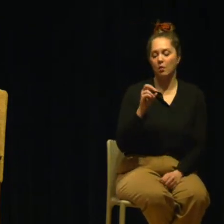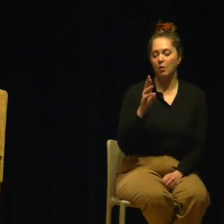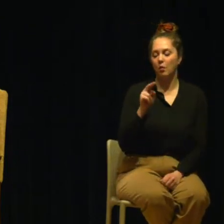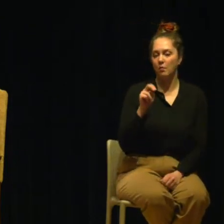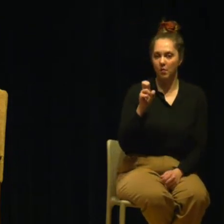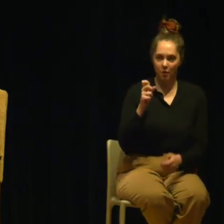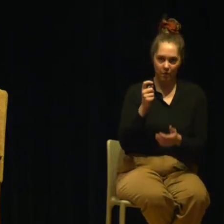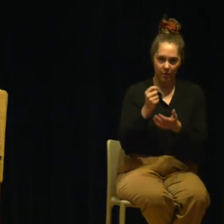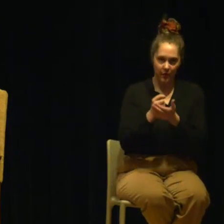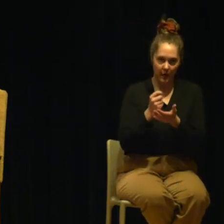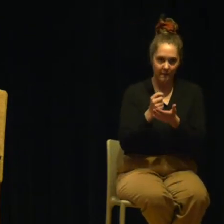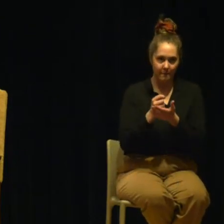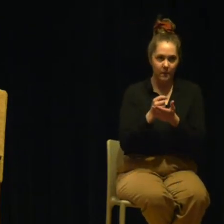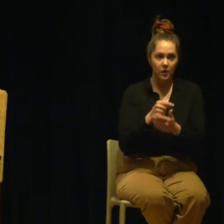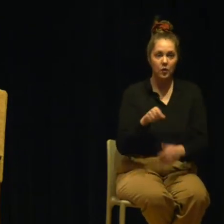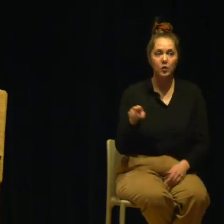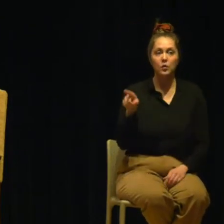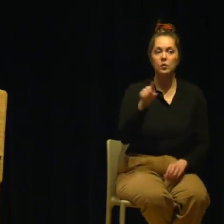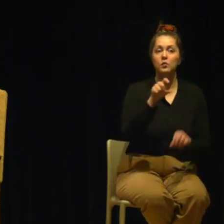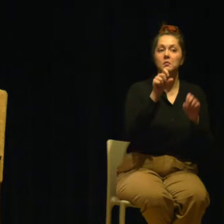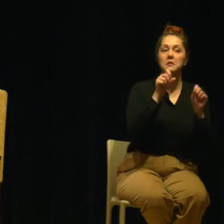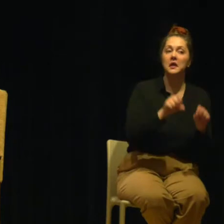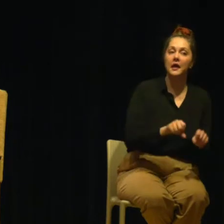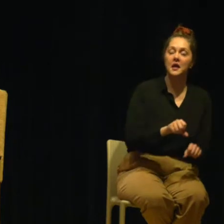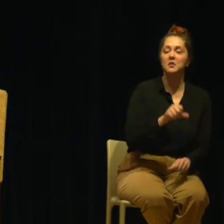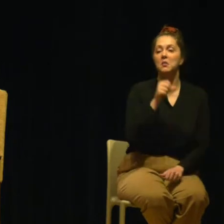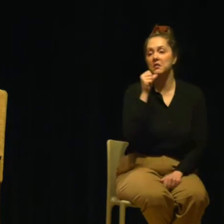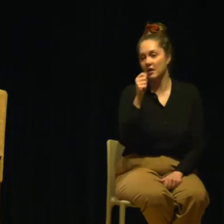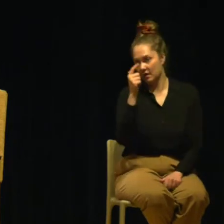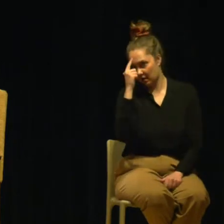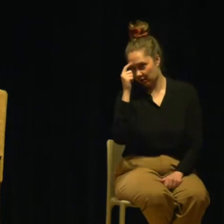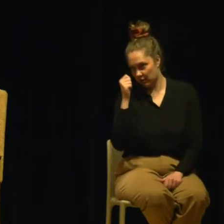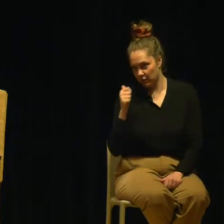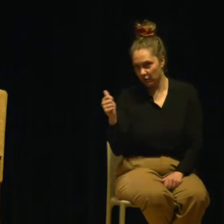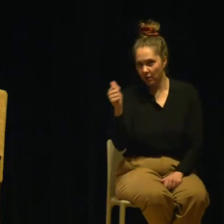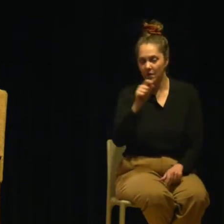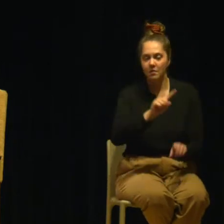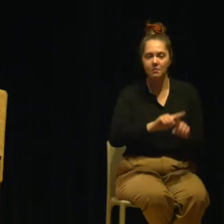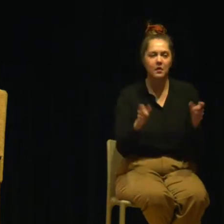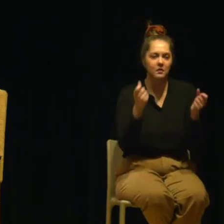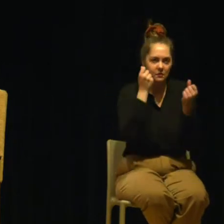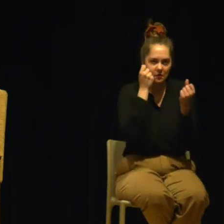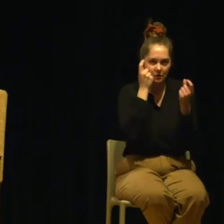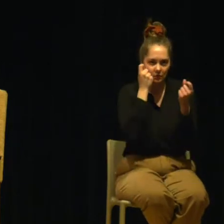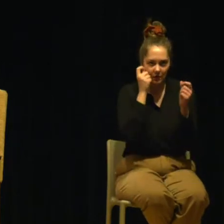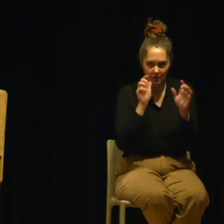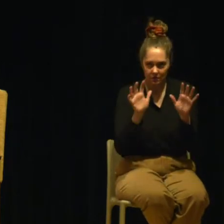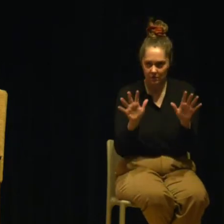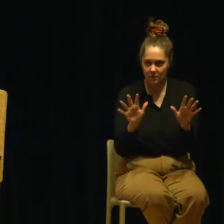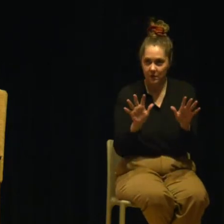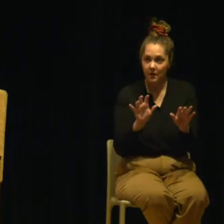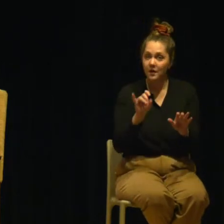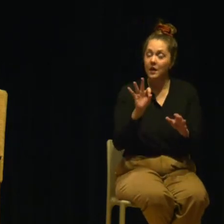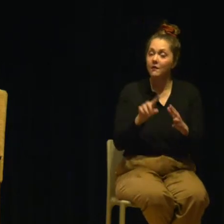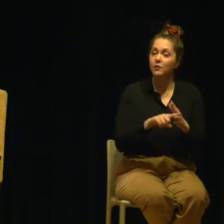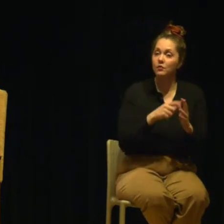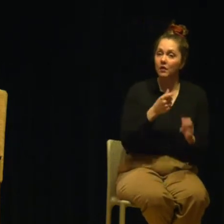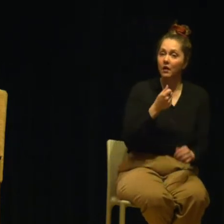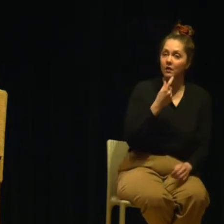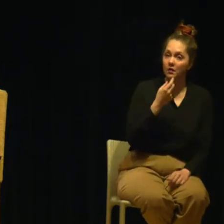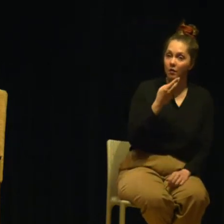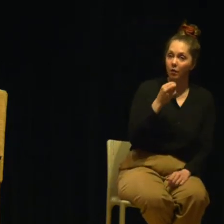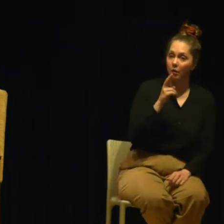therapy, you can do it or not do it. But I really want you to understand that there are, if you start hormone